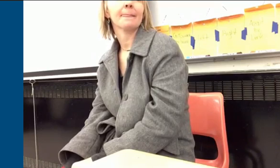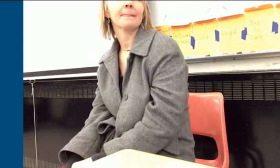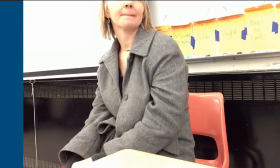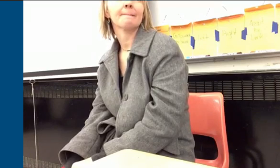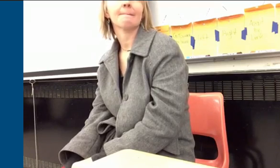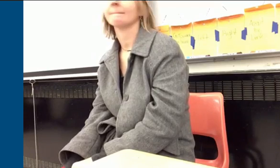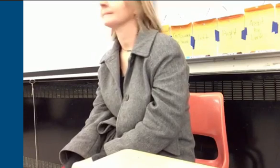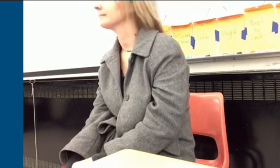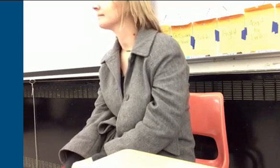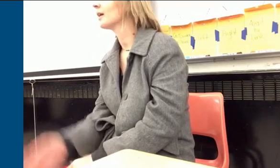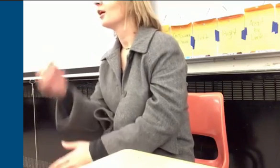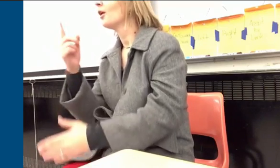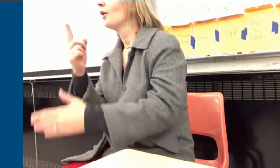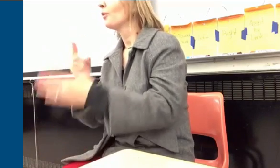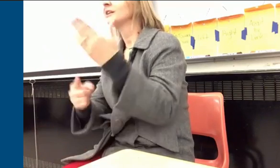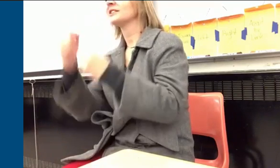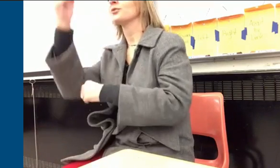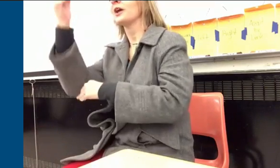I will tell you in a moment.